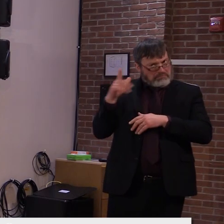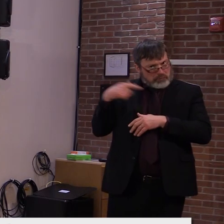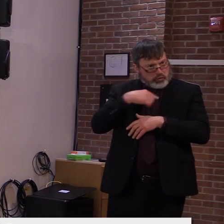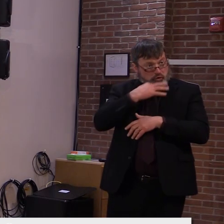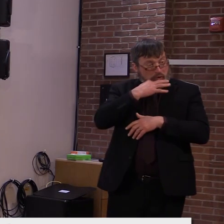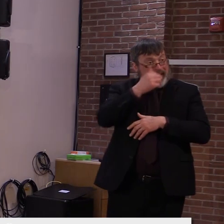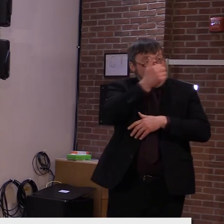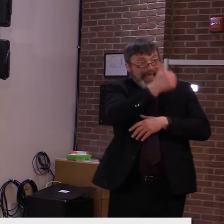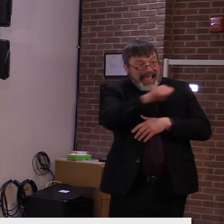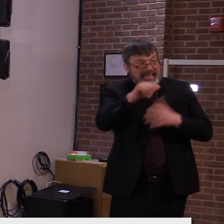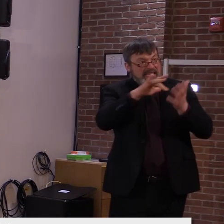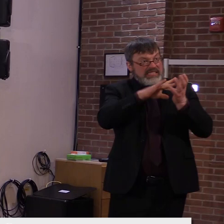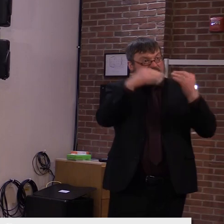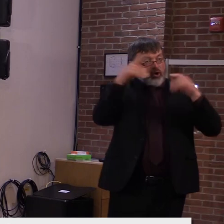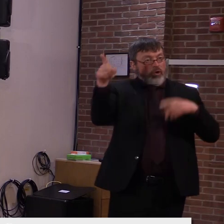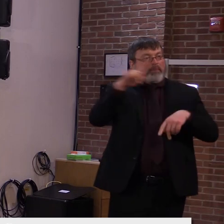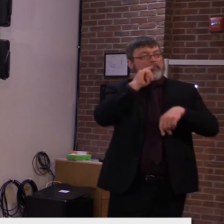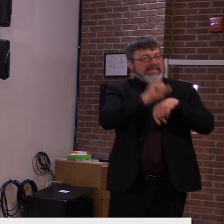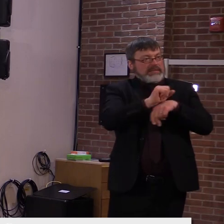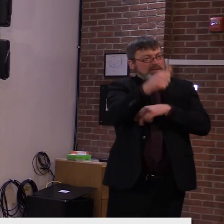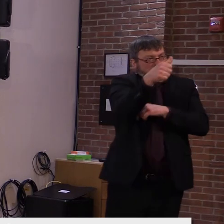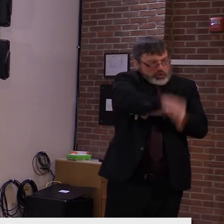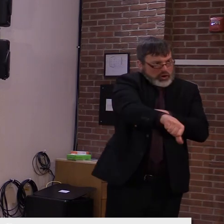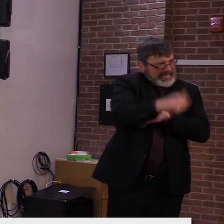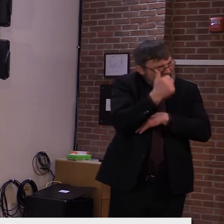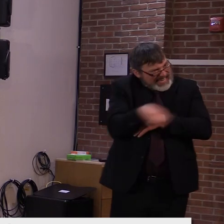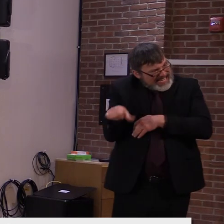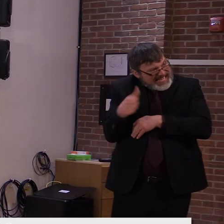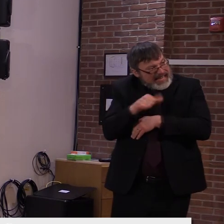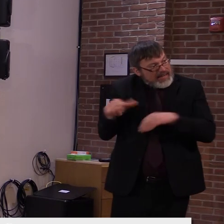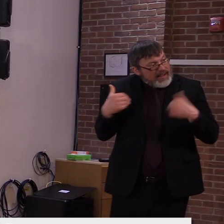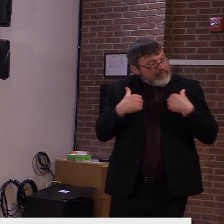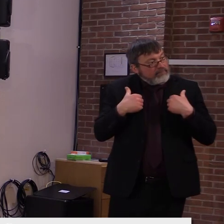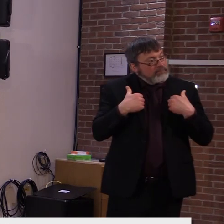haven't rejected any pharmacies, to my knowledge.